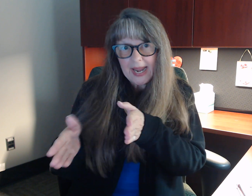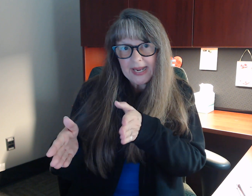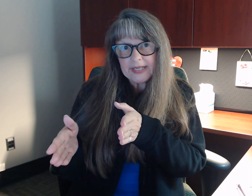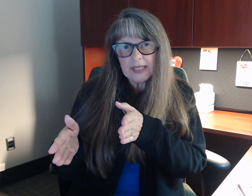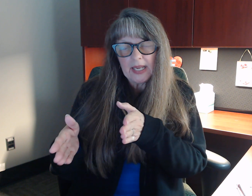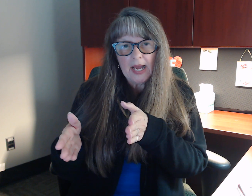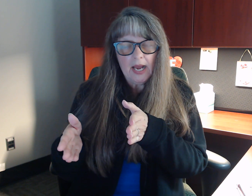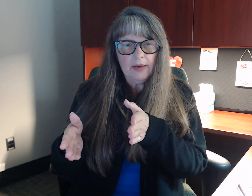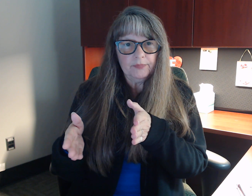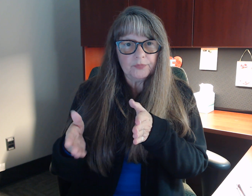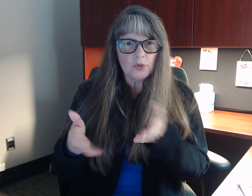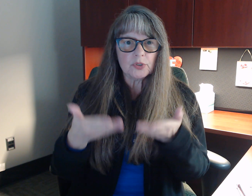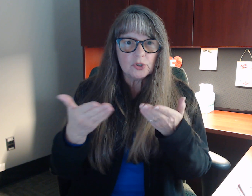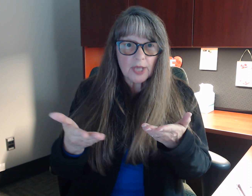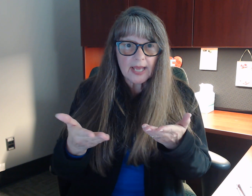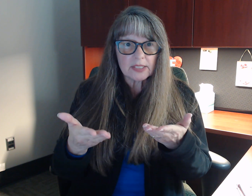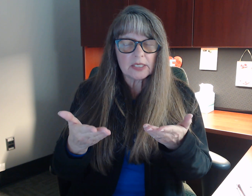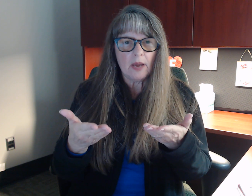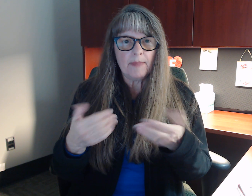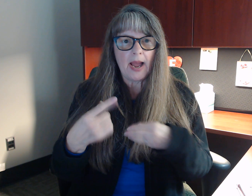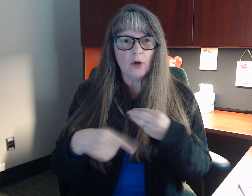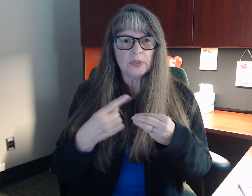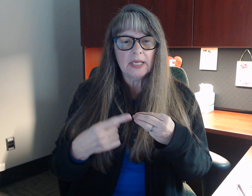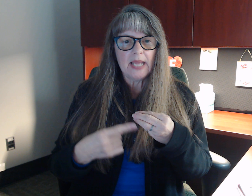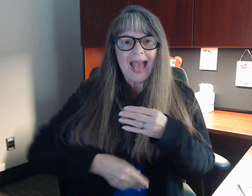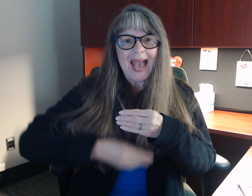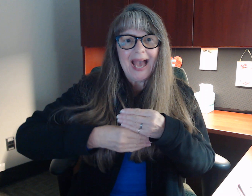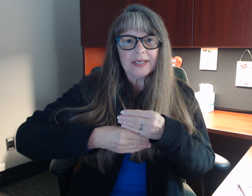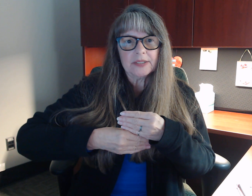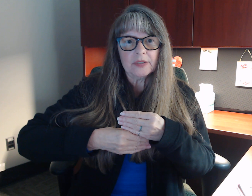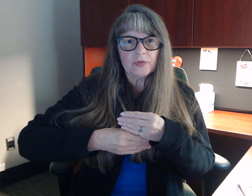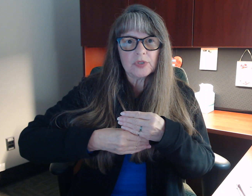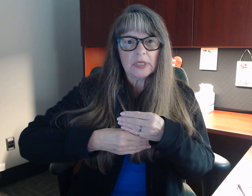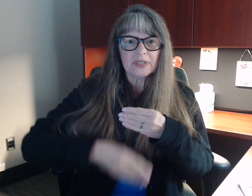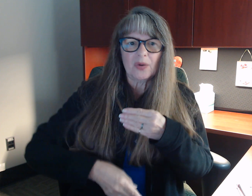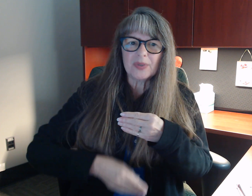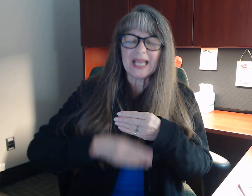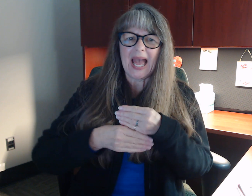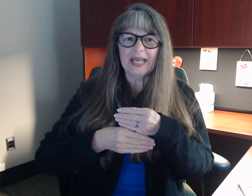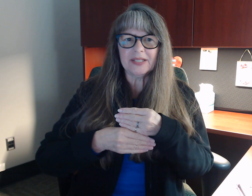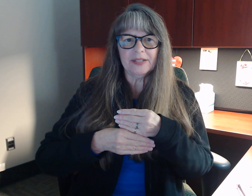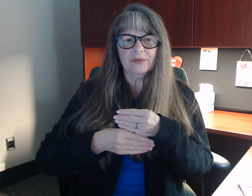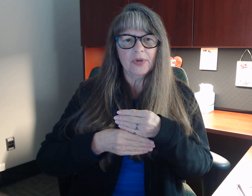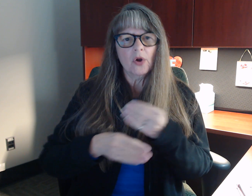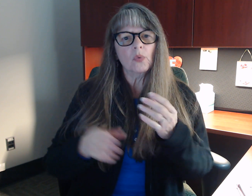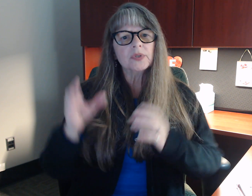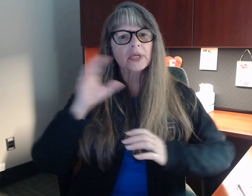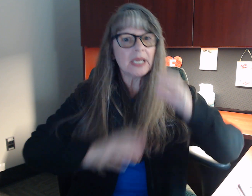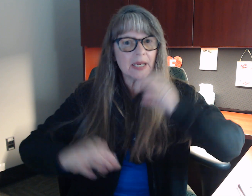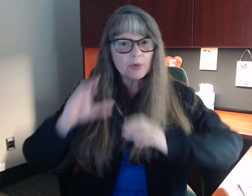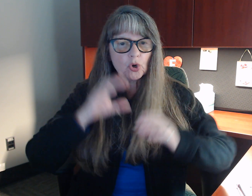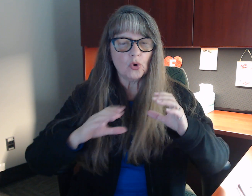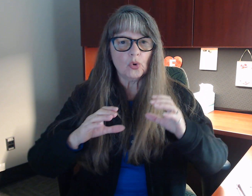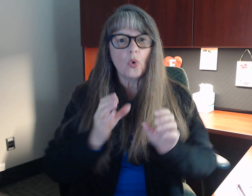ways to suggest about additives. And you say, what's additive? Well, it's a chemical, or